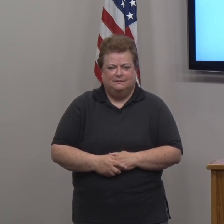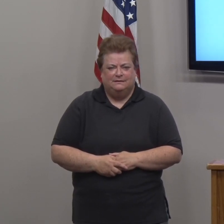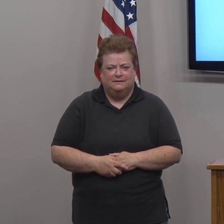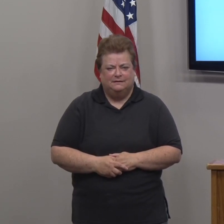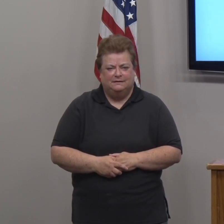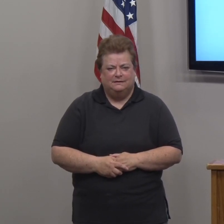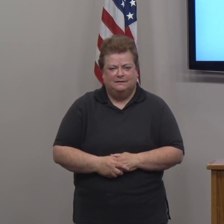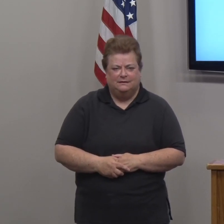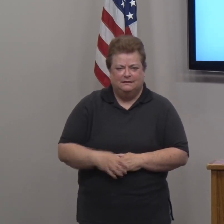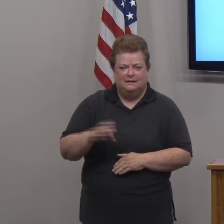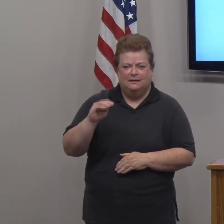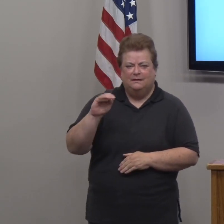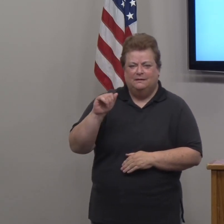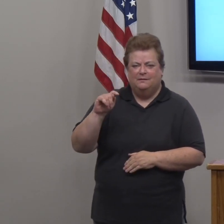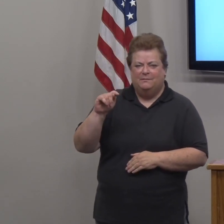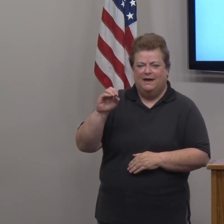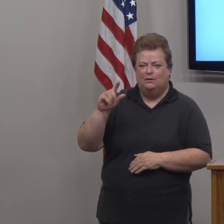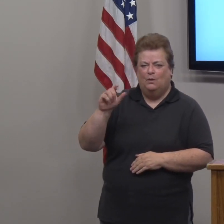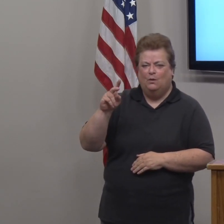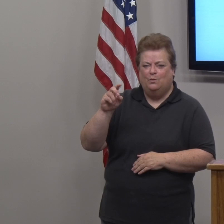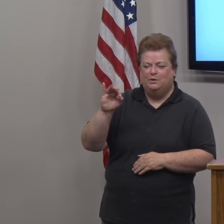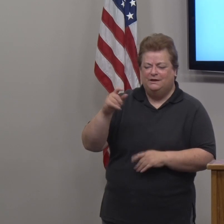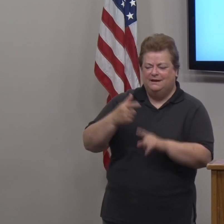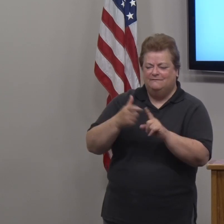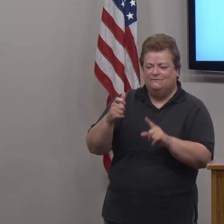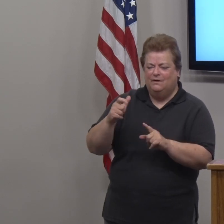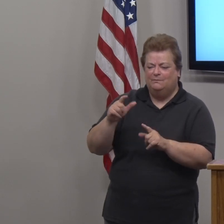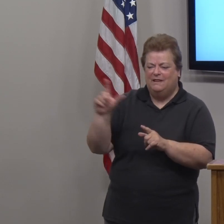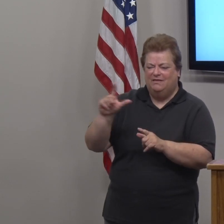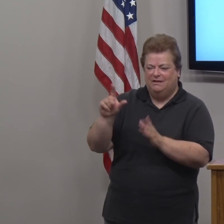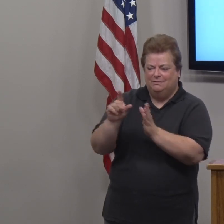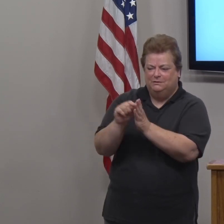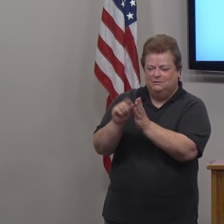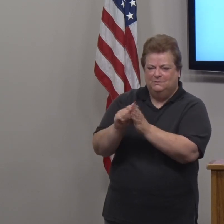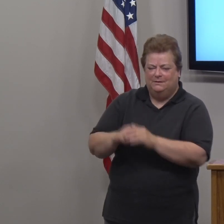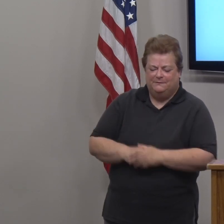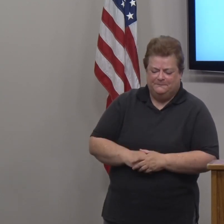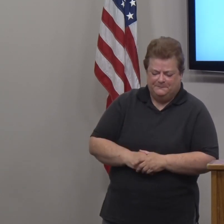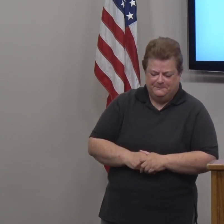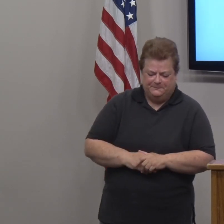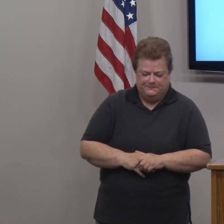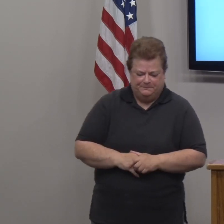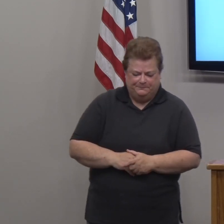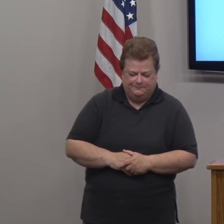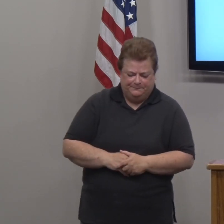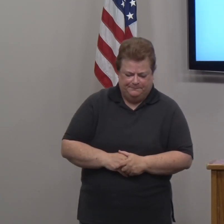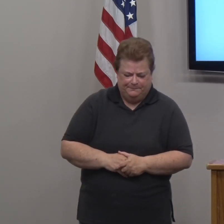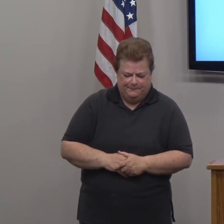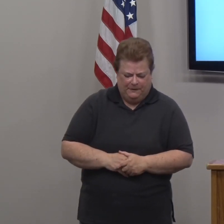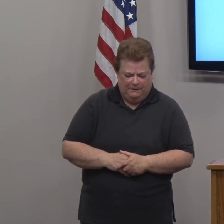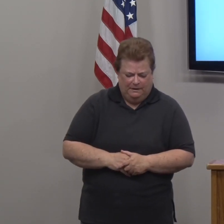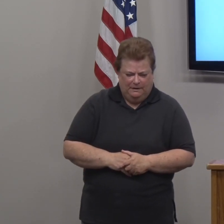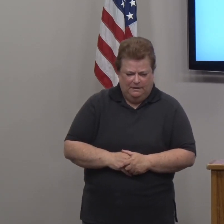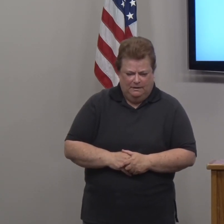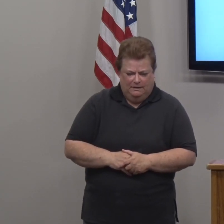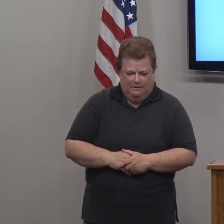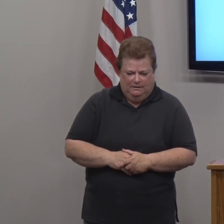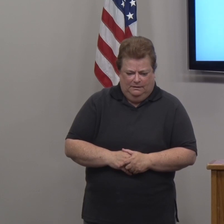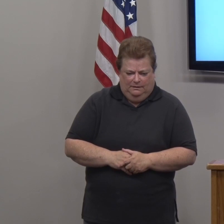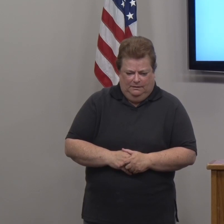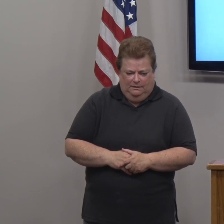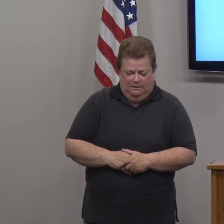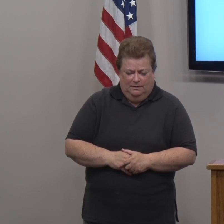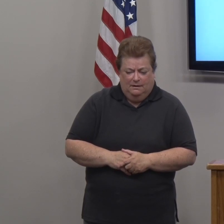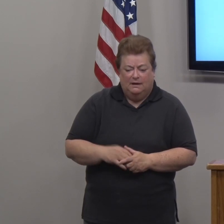Hi, Mayor. This is Matt Olberding from the Journal-Star. Hi, Matt. Hi. So do you, despite the